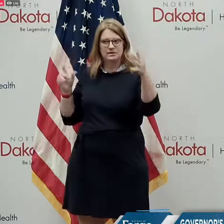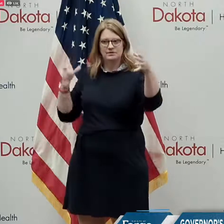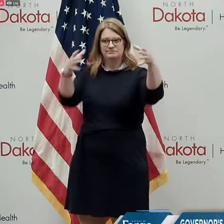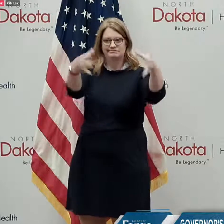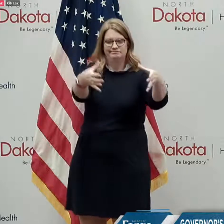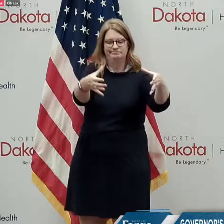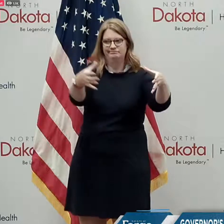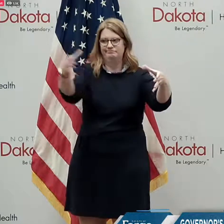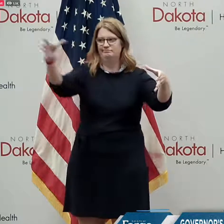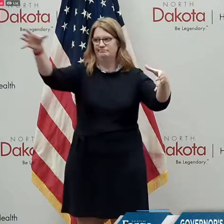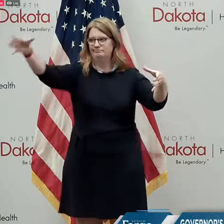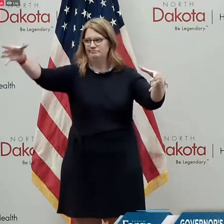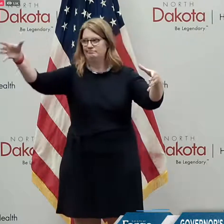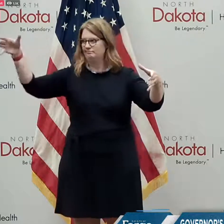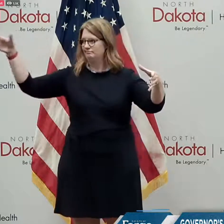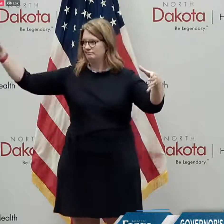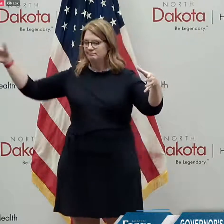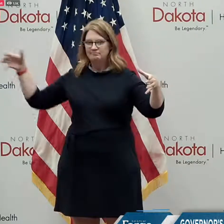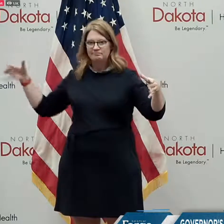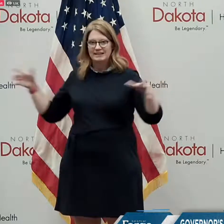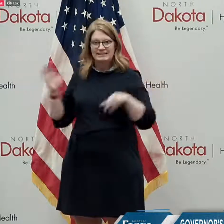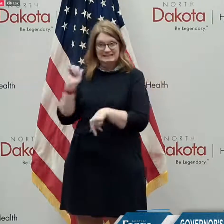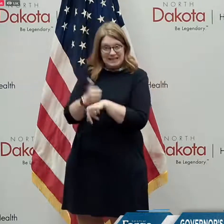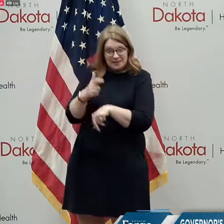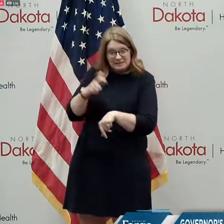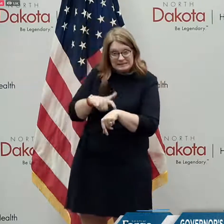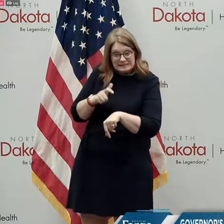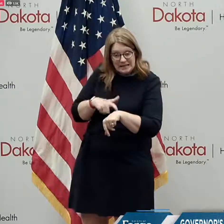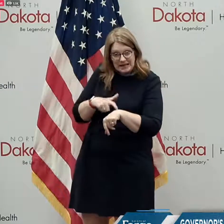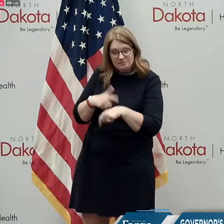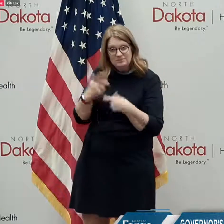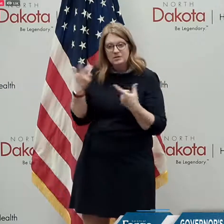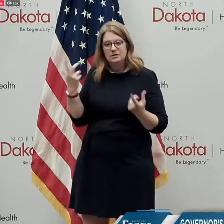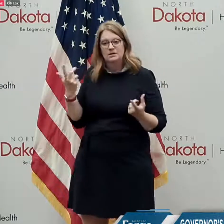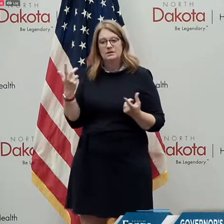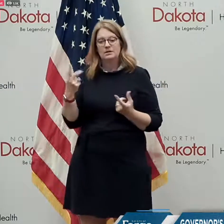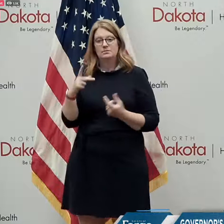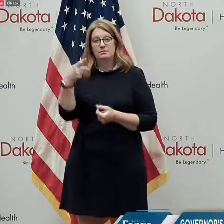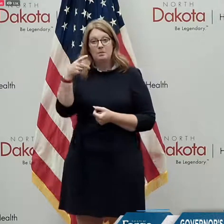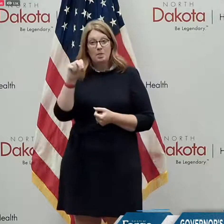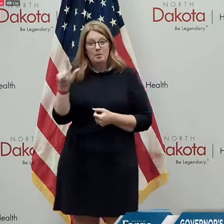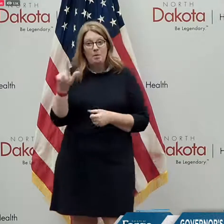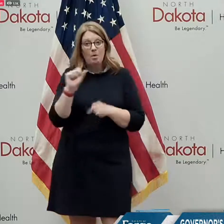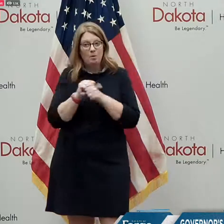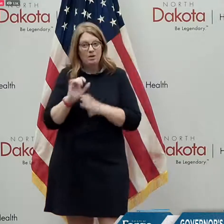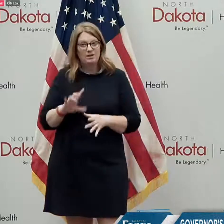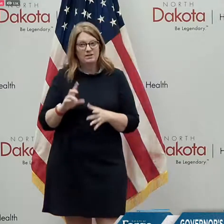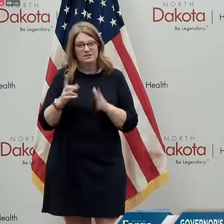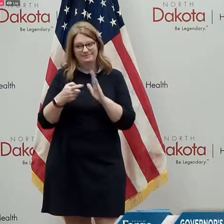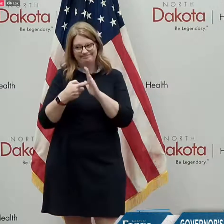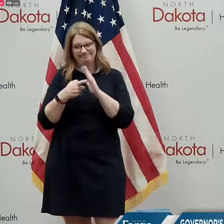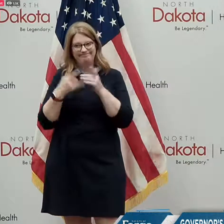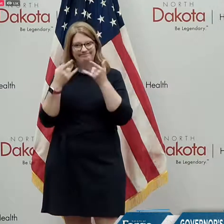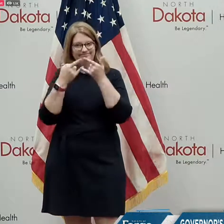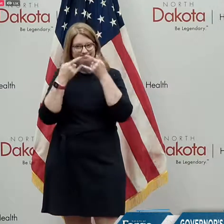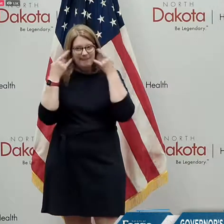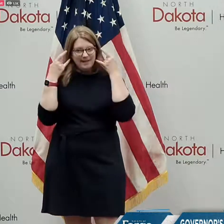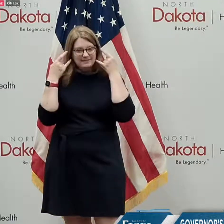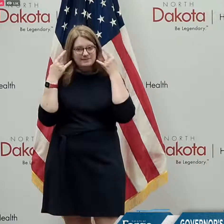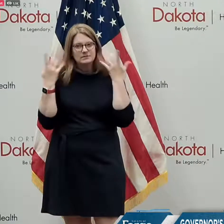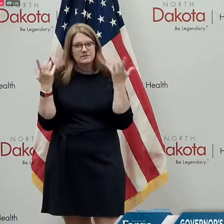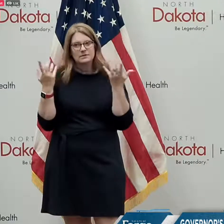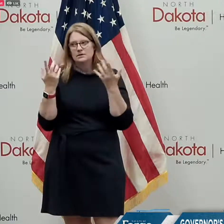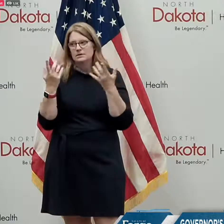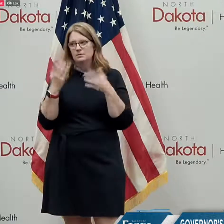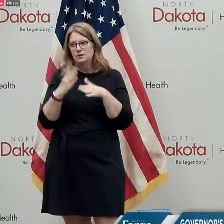setting up times to do that, making sure that the poll workers and masks. This might be, again, something where to protect